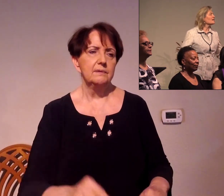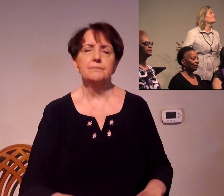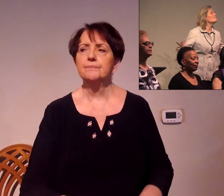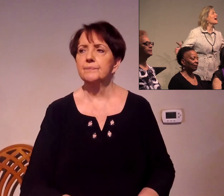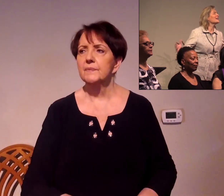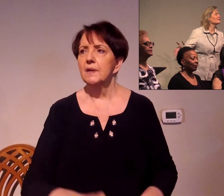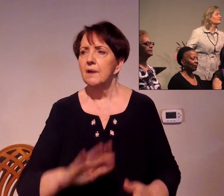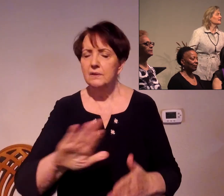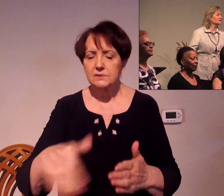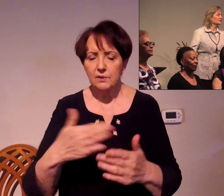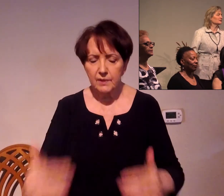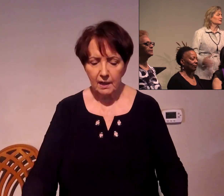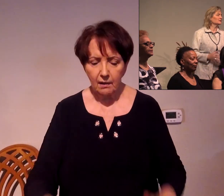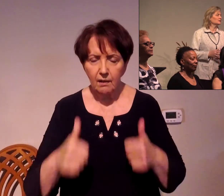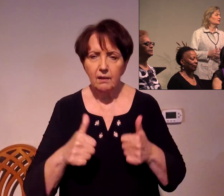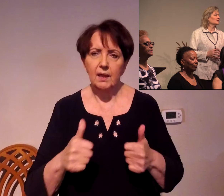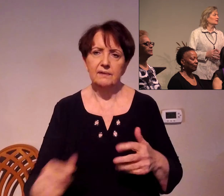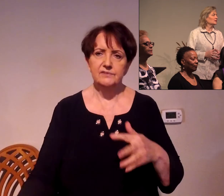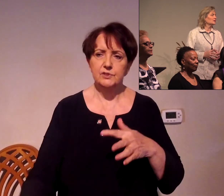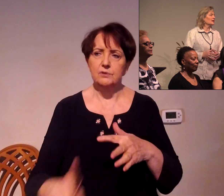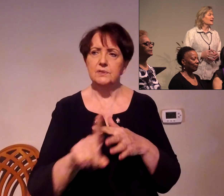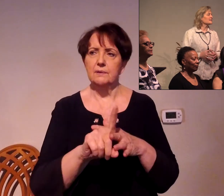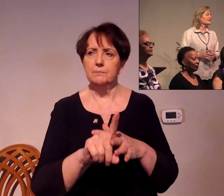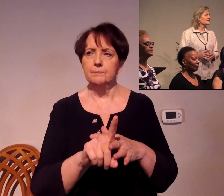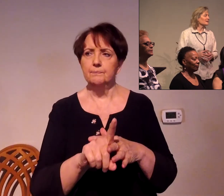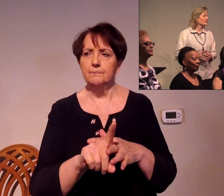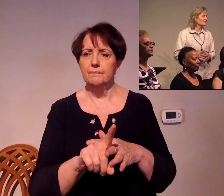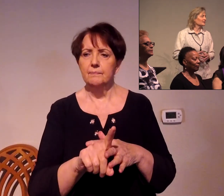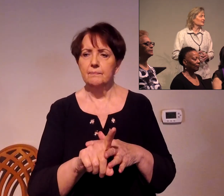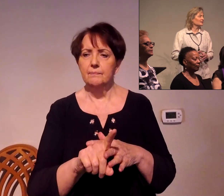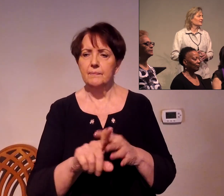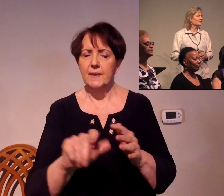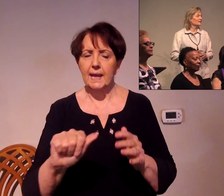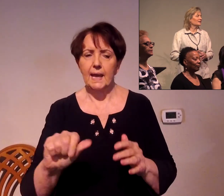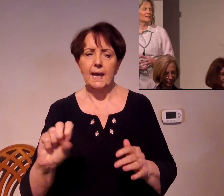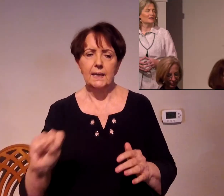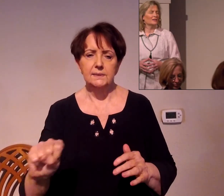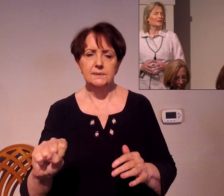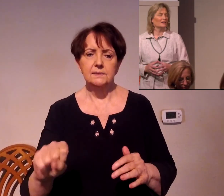of life manifests as it.